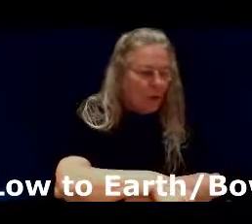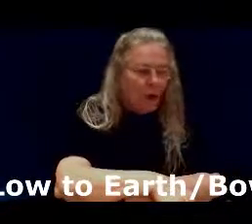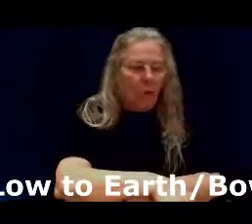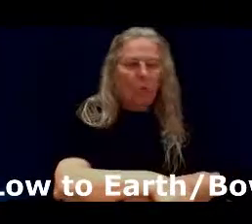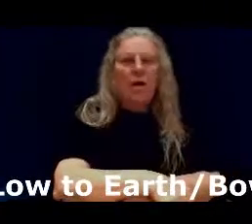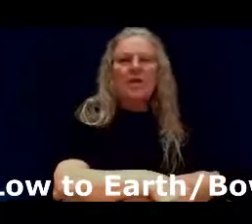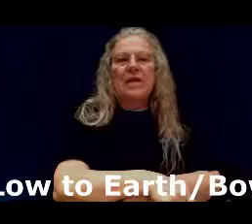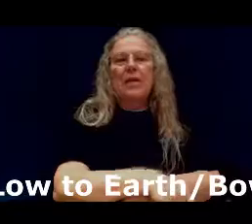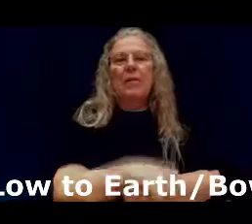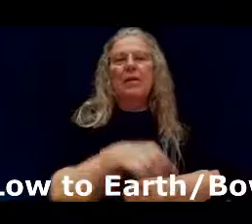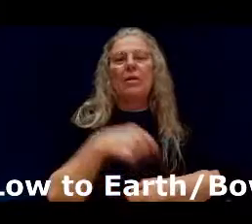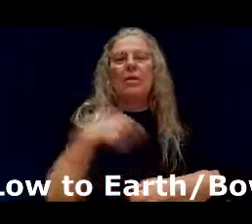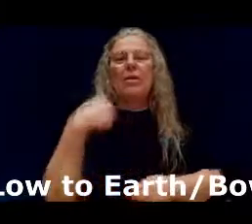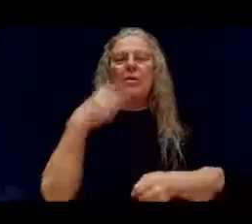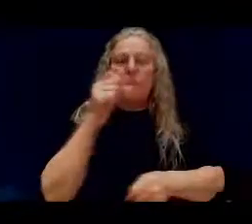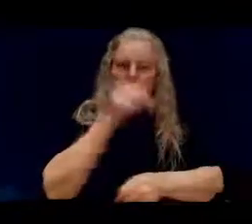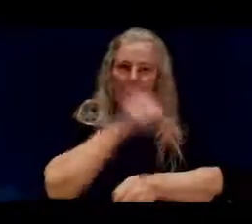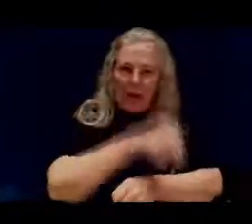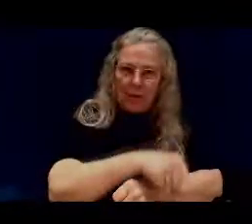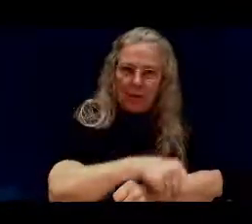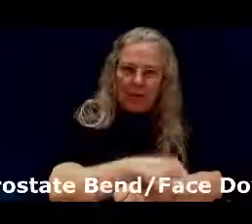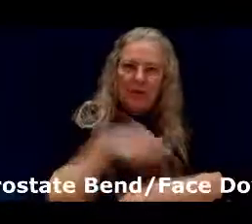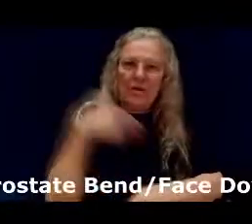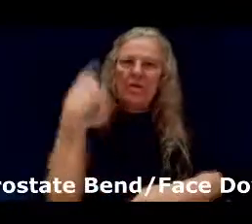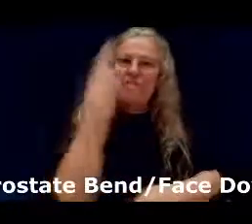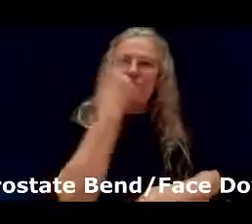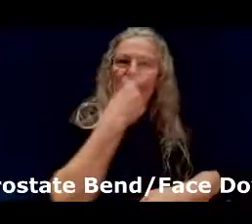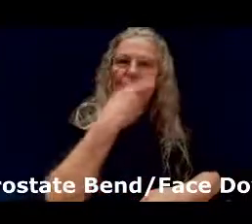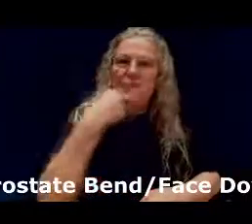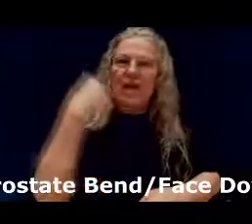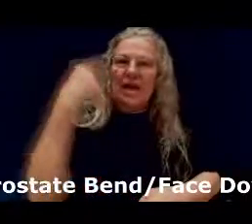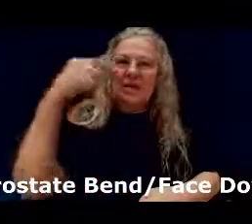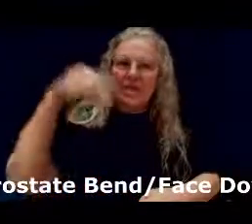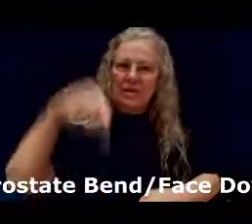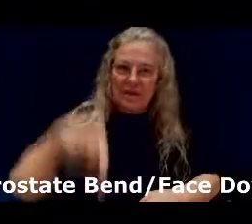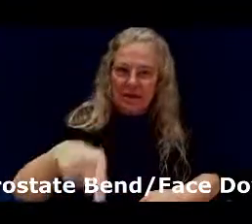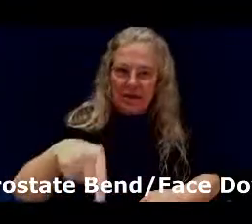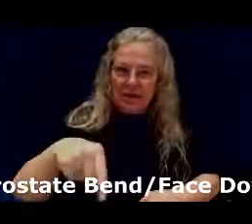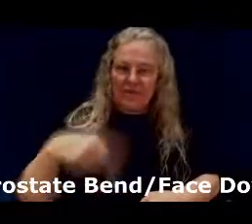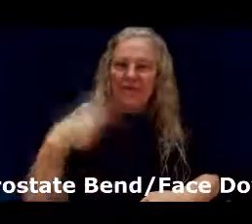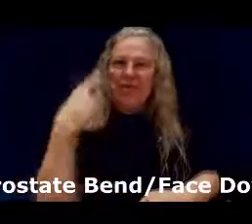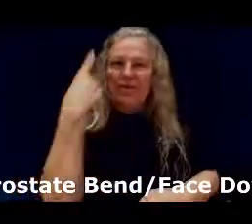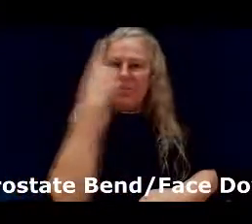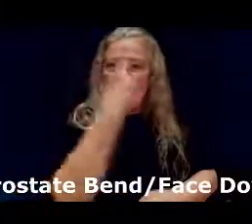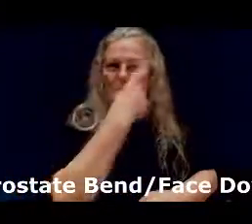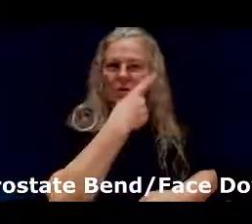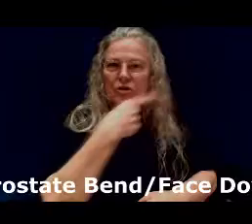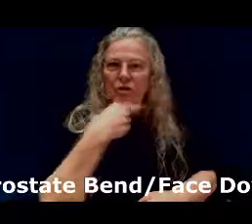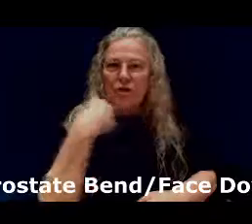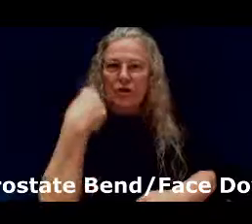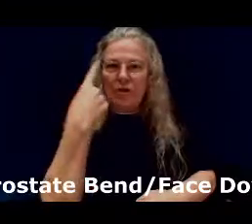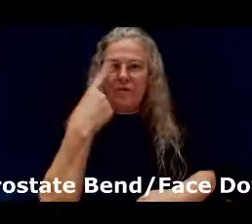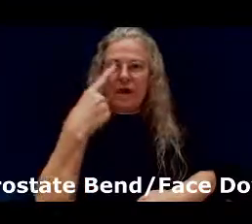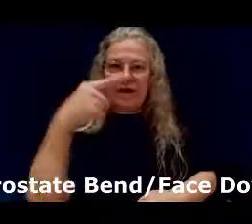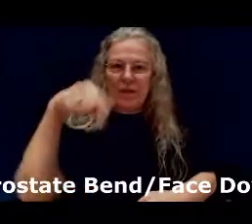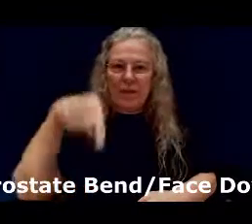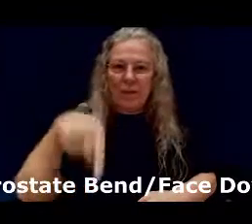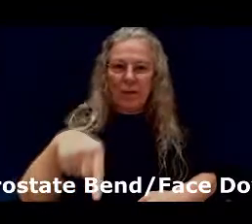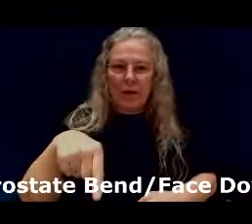All prostate bend. You're bowing down, face down. You're circling your face and then pointing